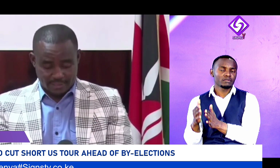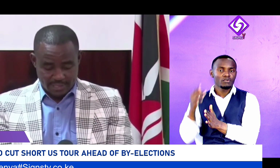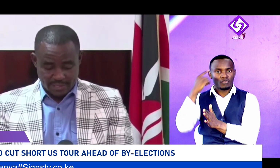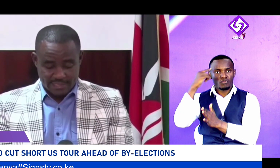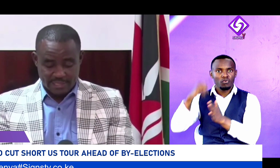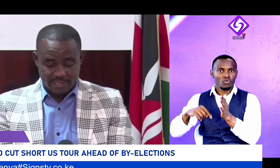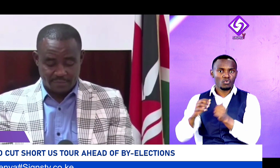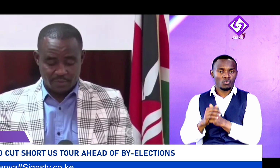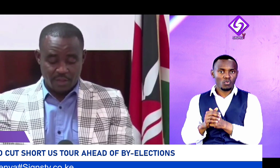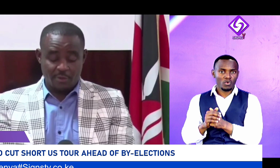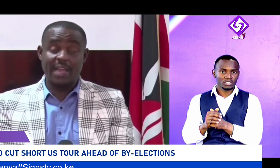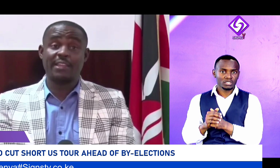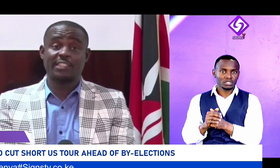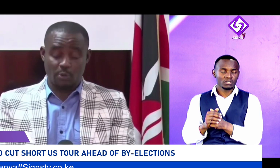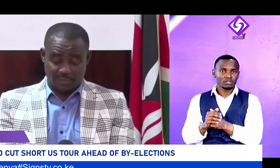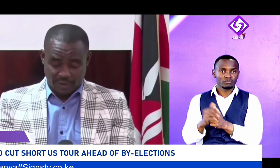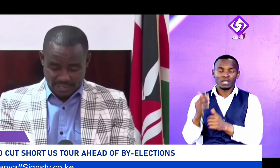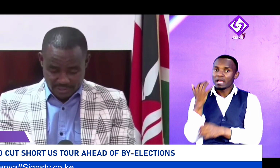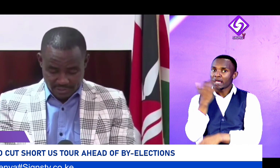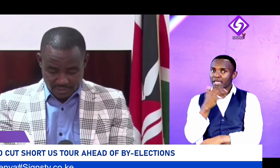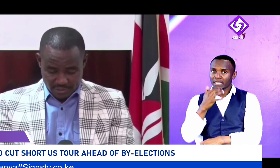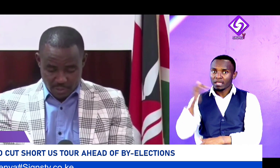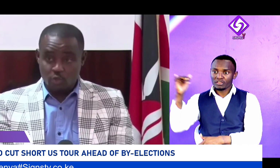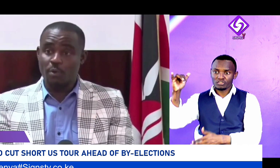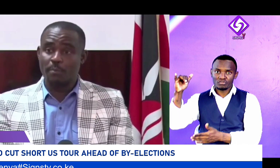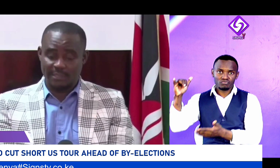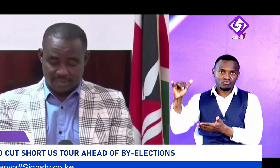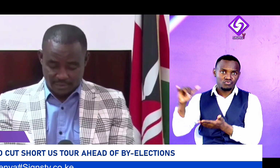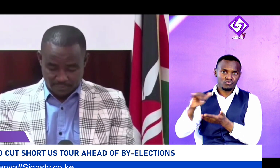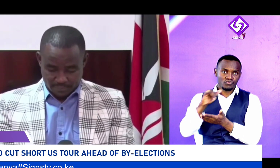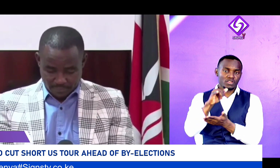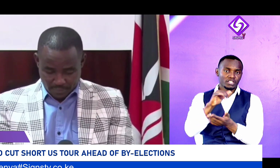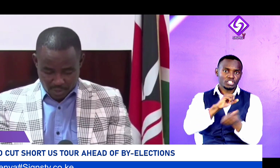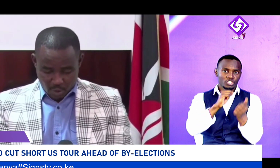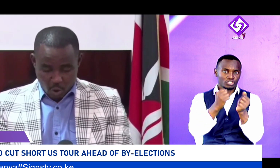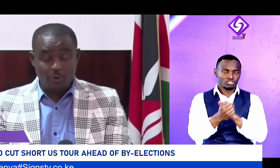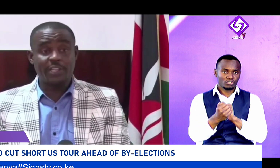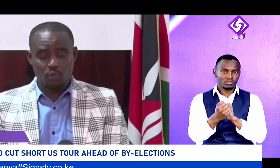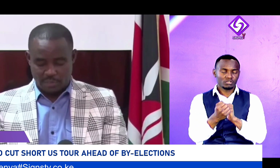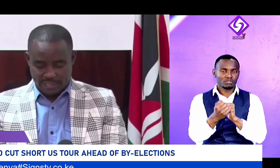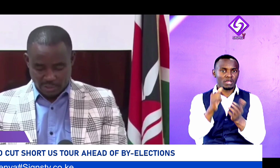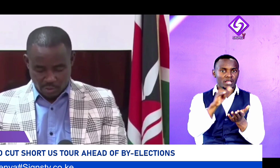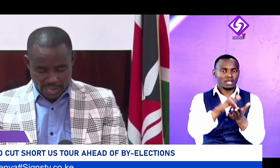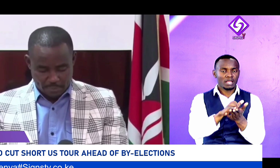His Excellency Rigathi Gachagua's flight to Mombasa or Kisumu International